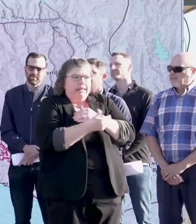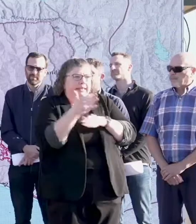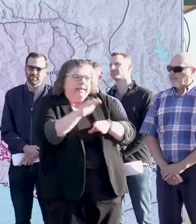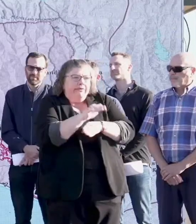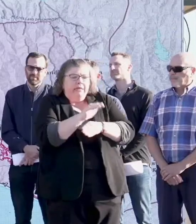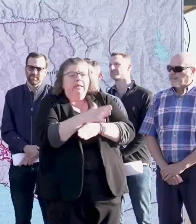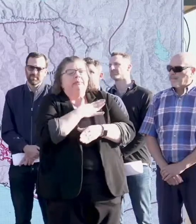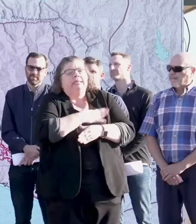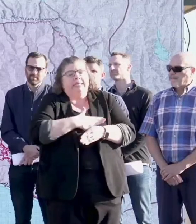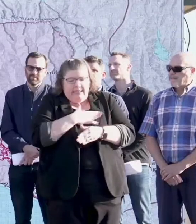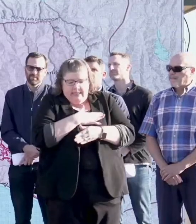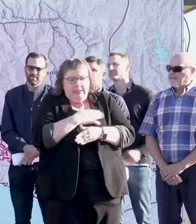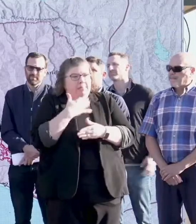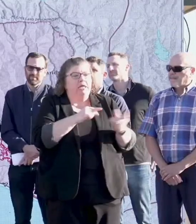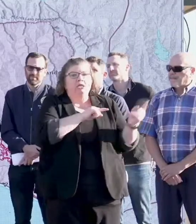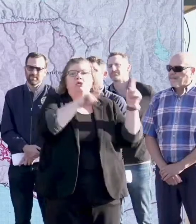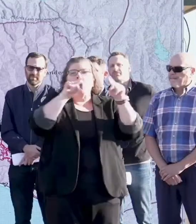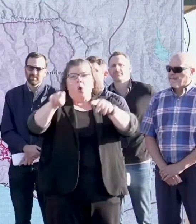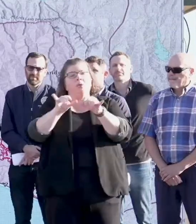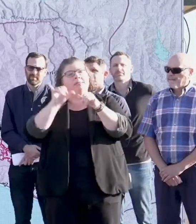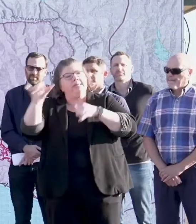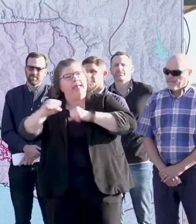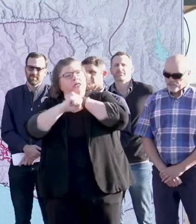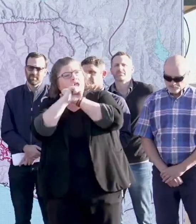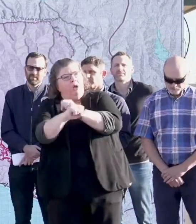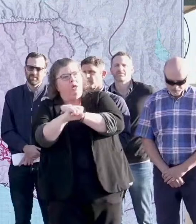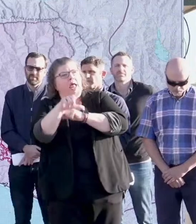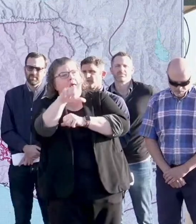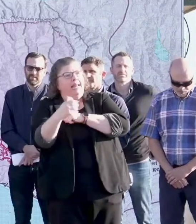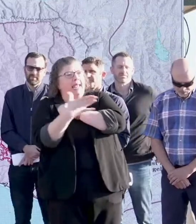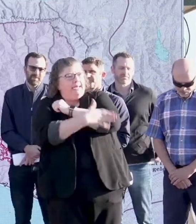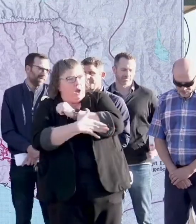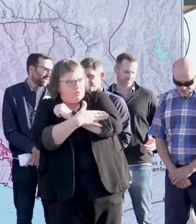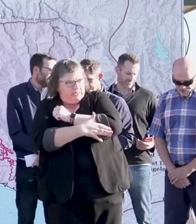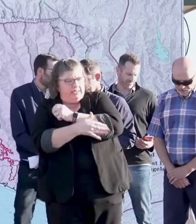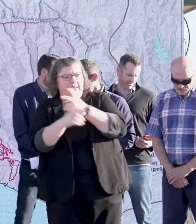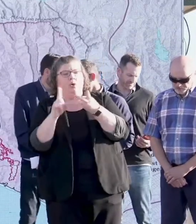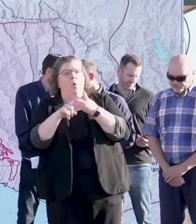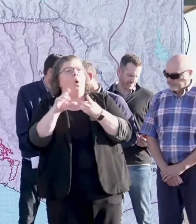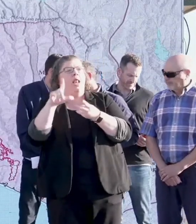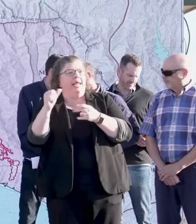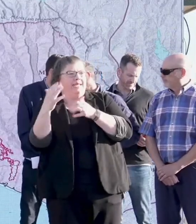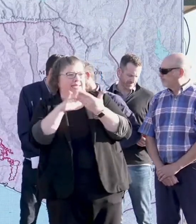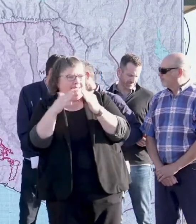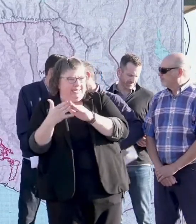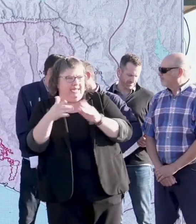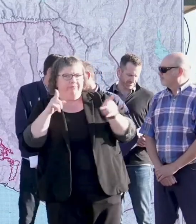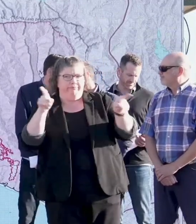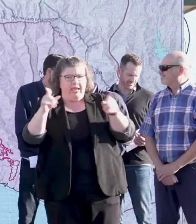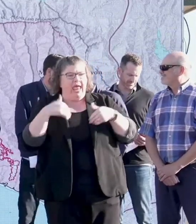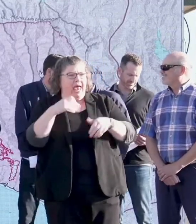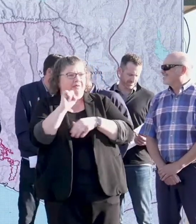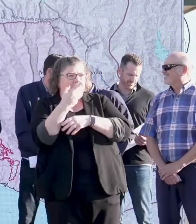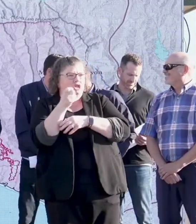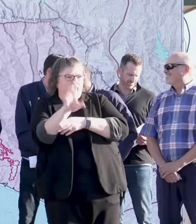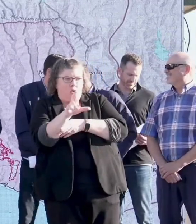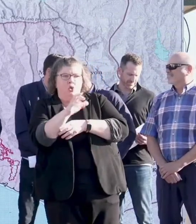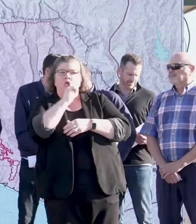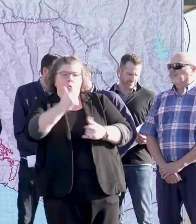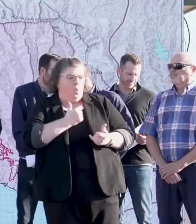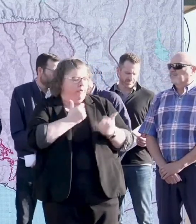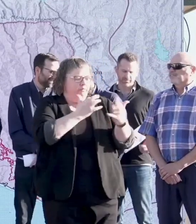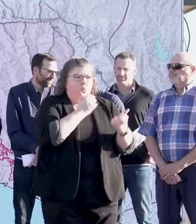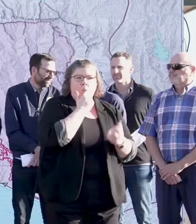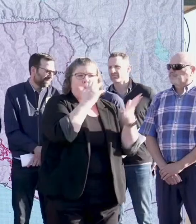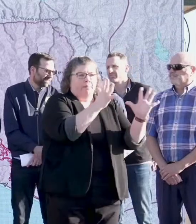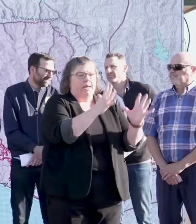evenings. Please seek shelter through Los Angeles County or Los Angeles City. I would like to encourage all of